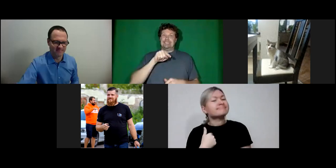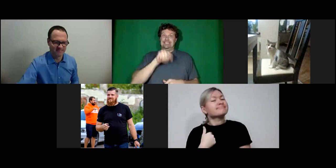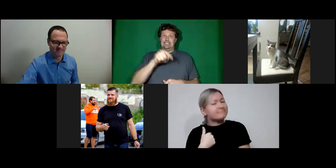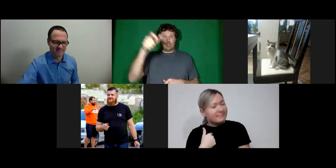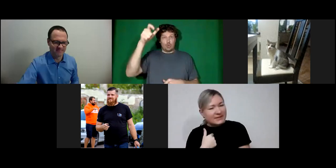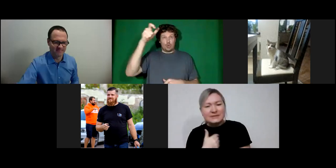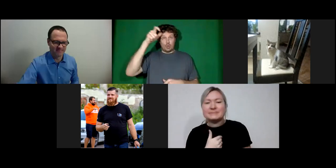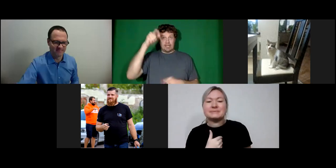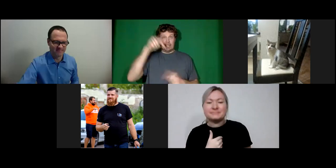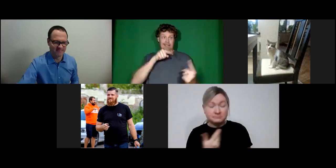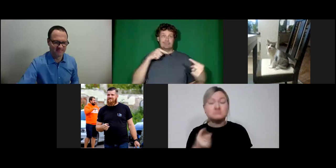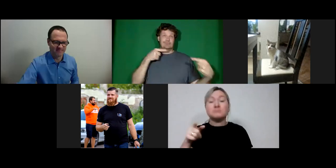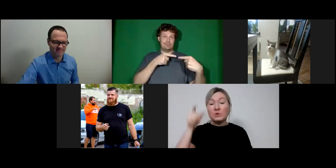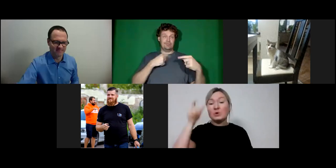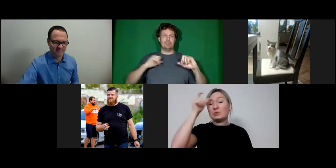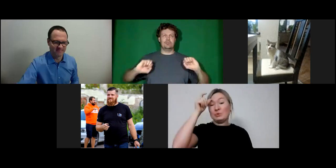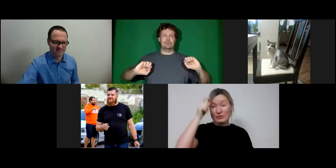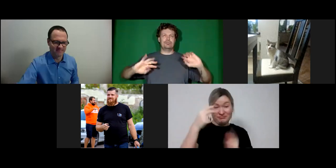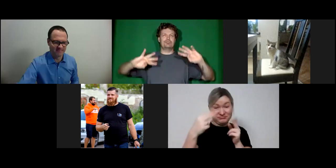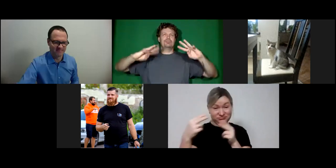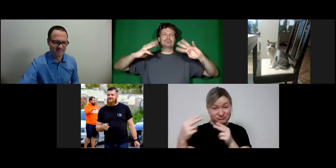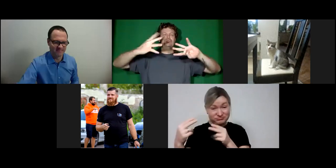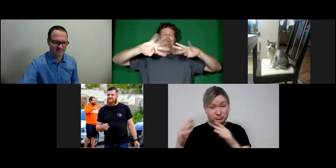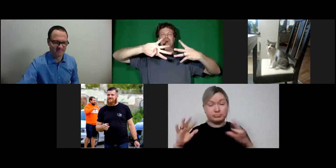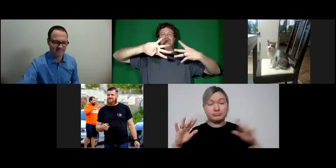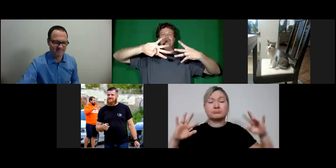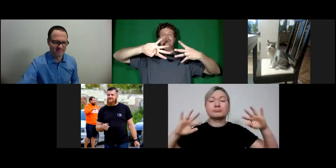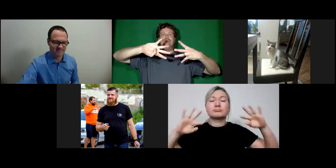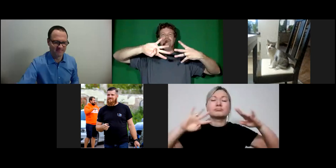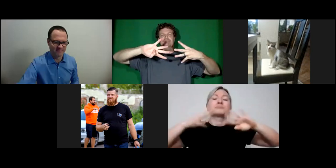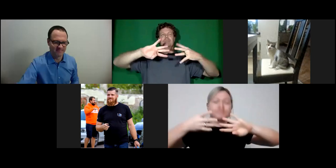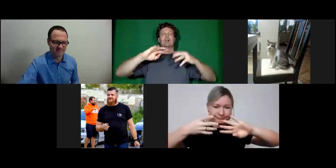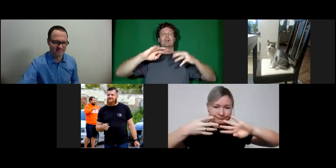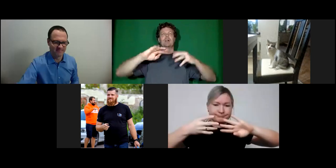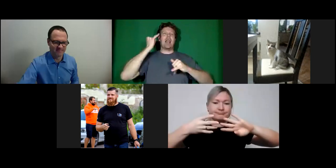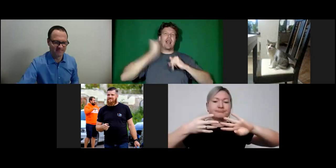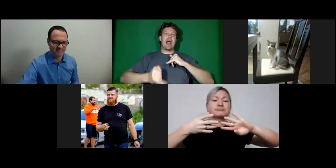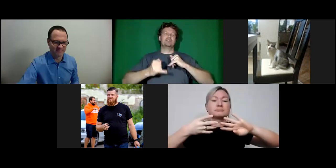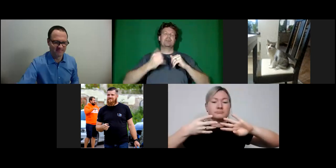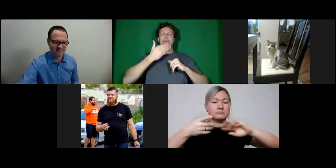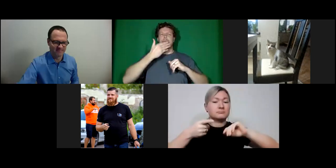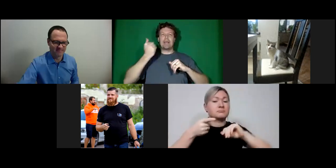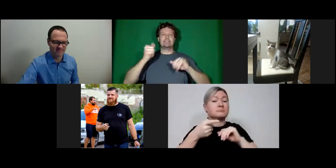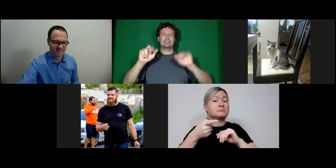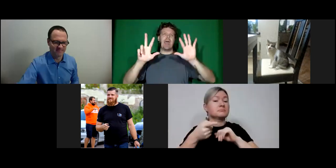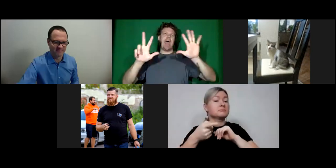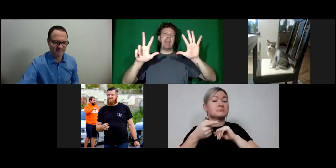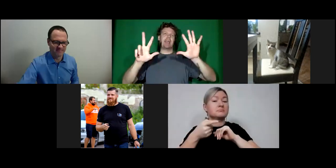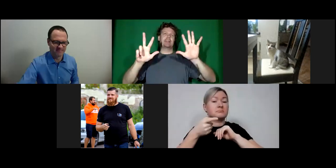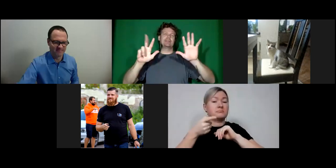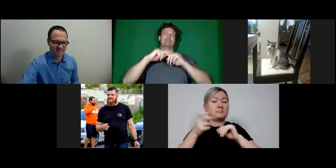basketball players. So in Turkey, we had a match, and we made it to the